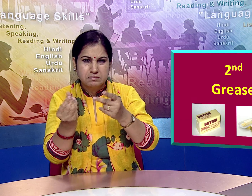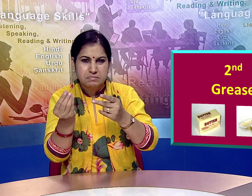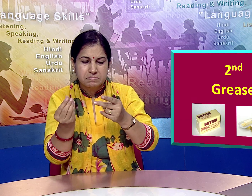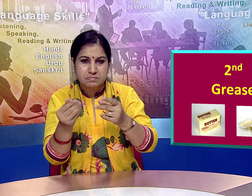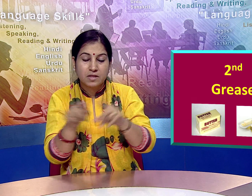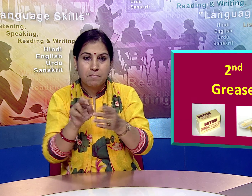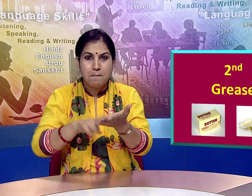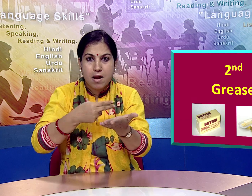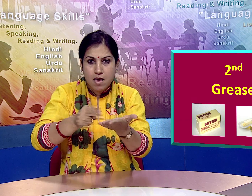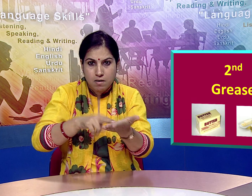like butter,